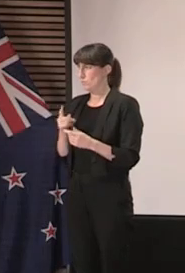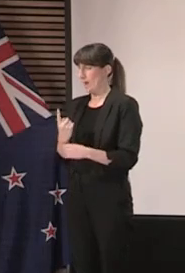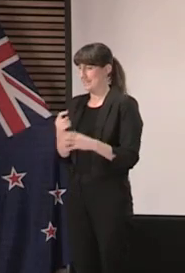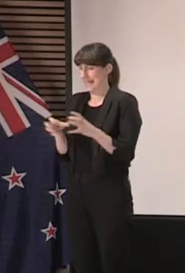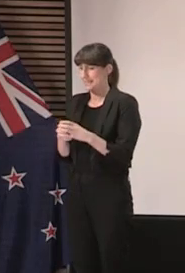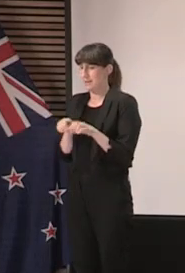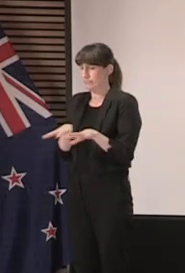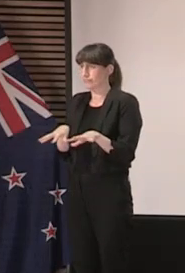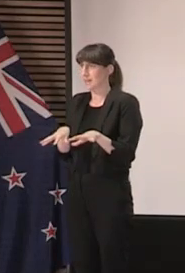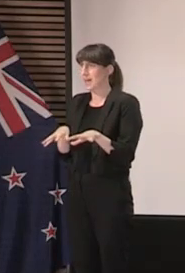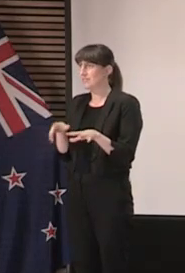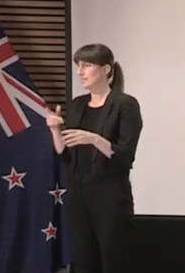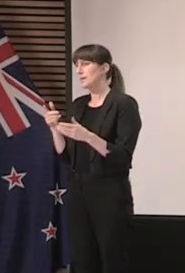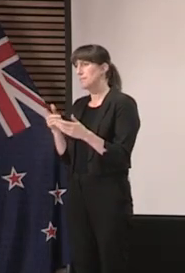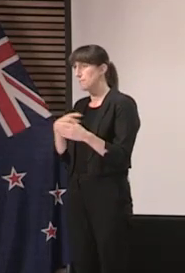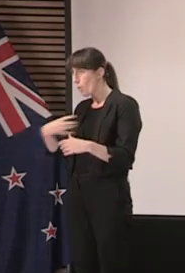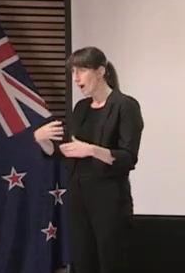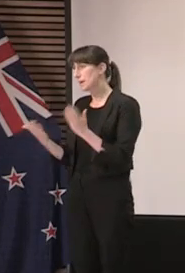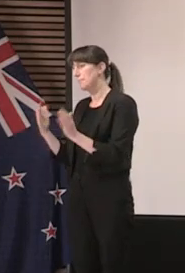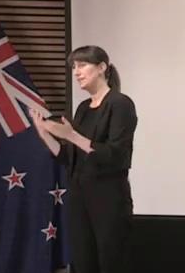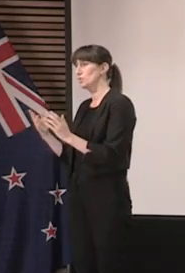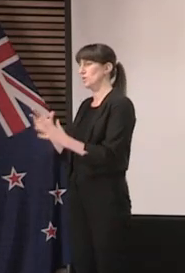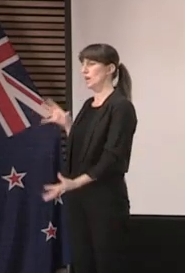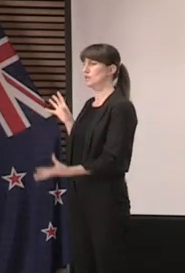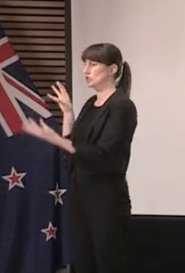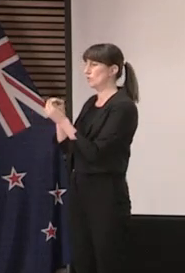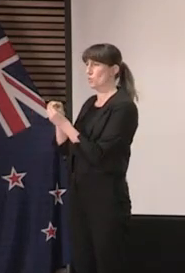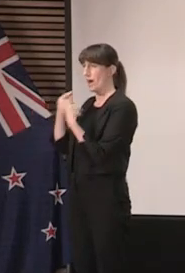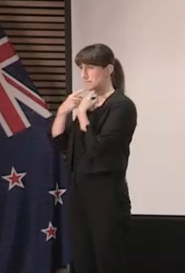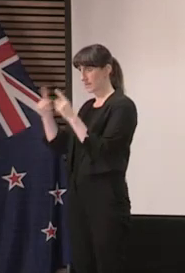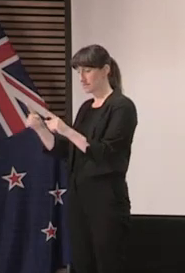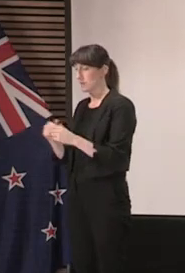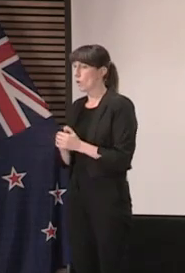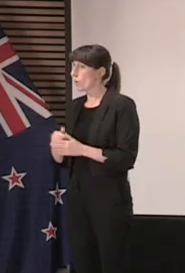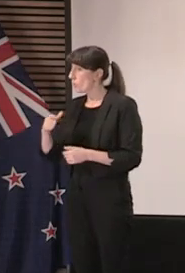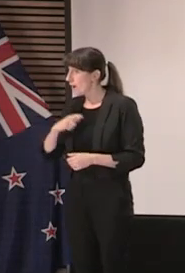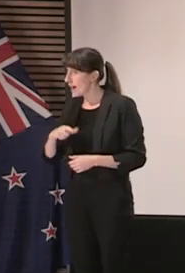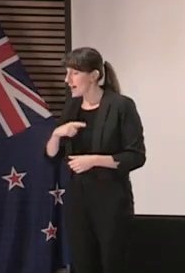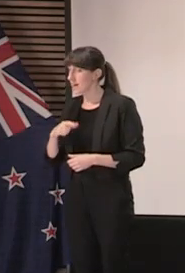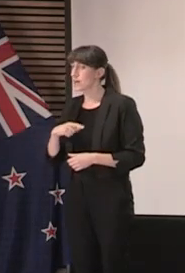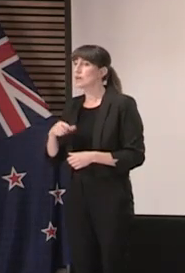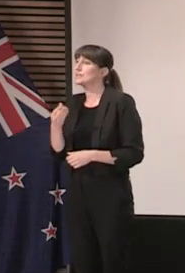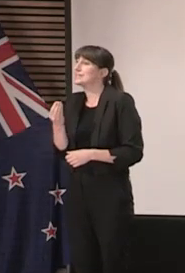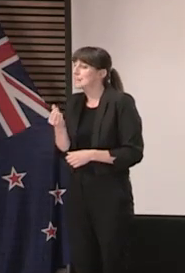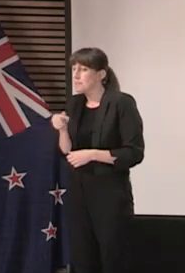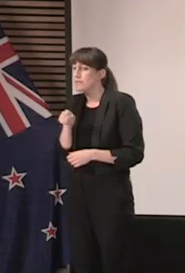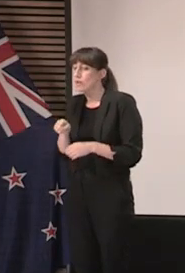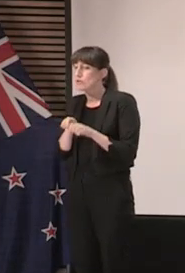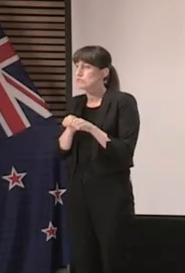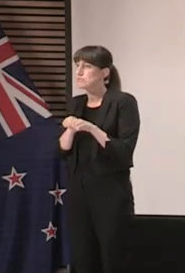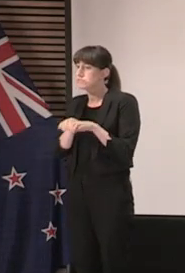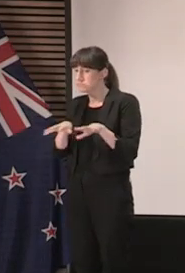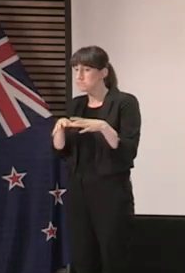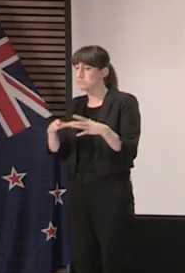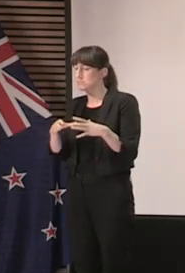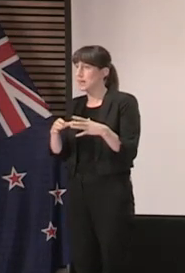because cases that were previously identified as not knowing what the origin was have now been associated with those clusters,